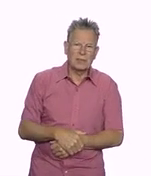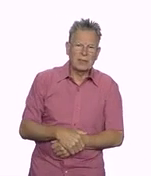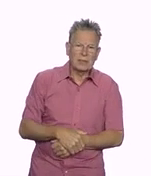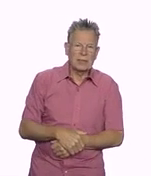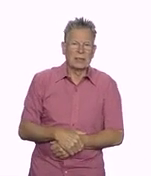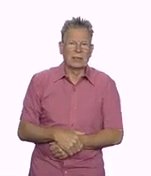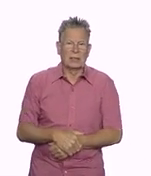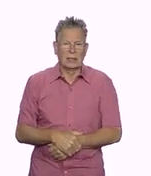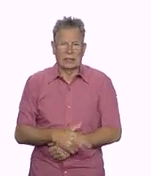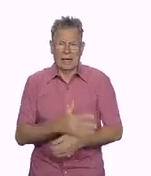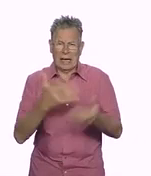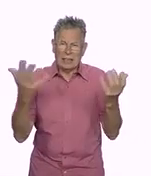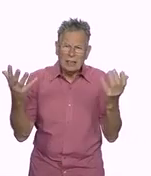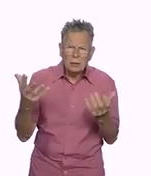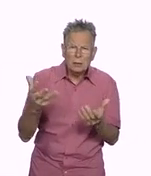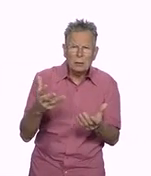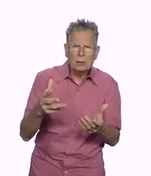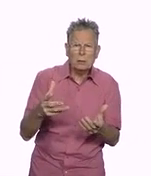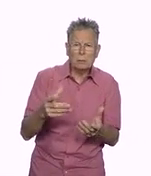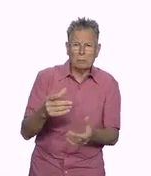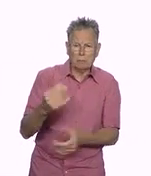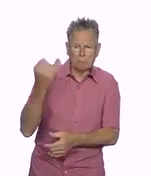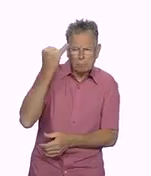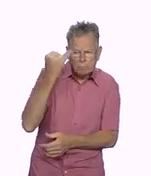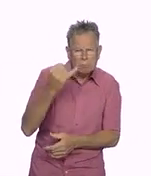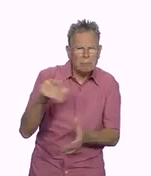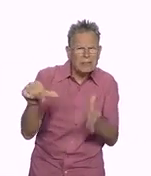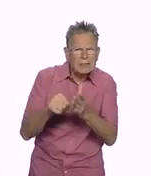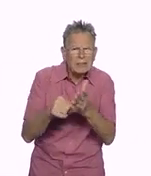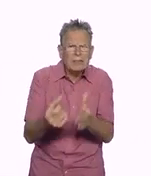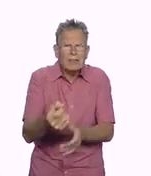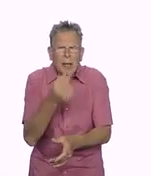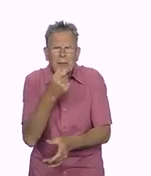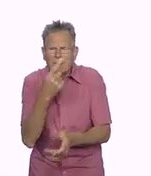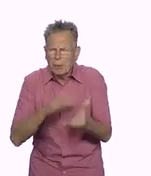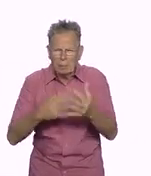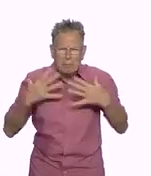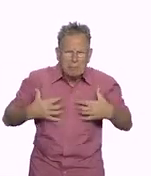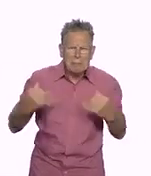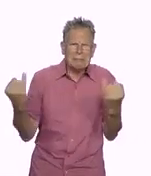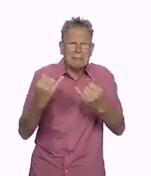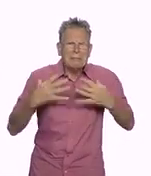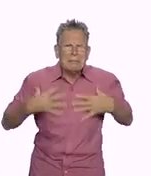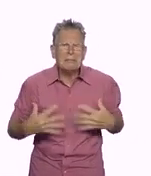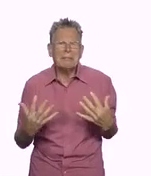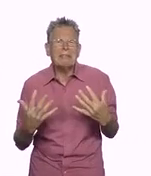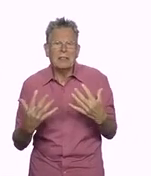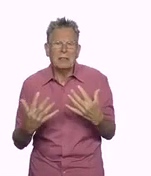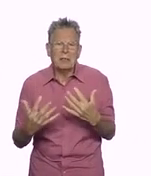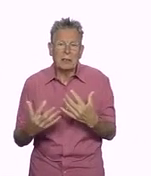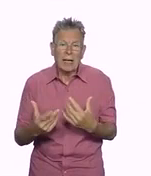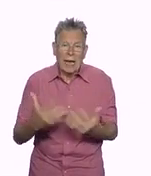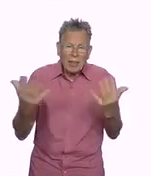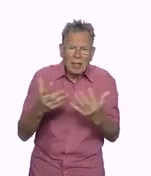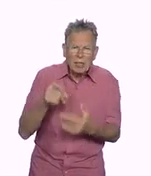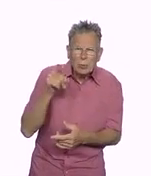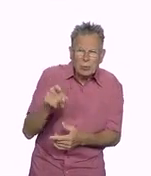Make sure you tell doctors about any suspected side effects from medicines you have taken, or if there is anything else you are concerned